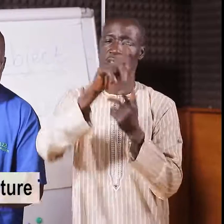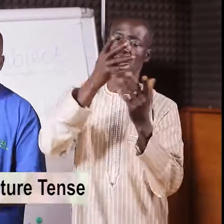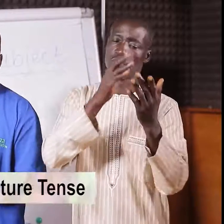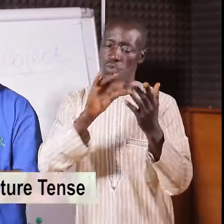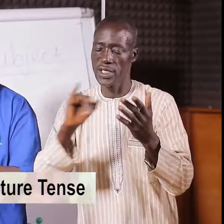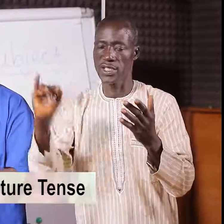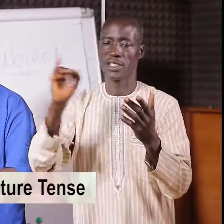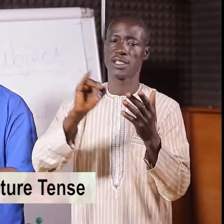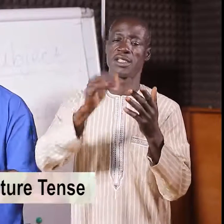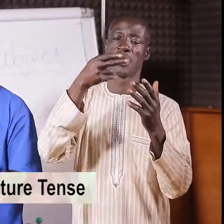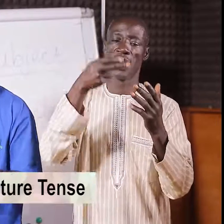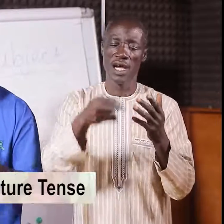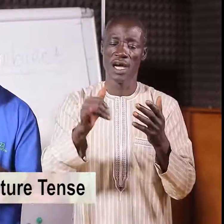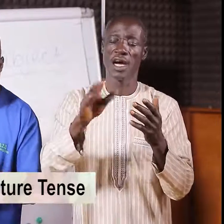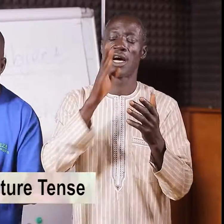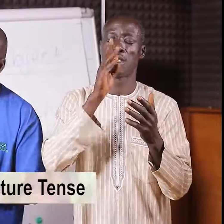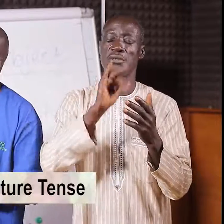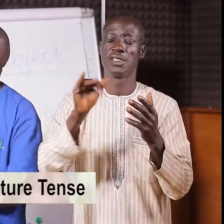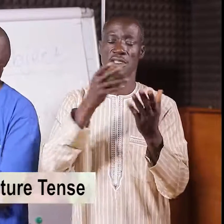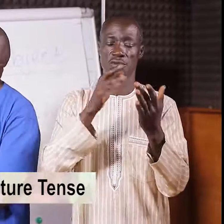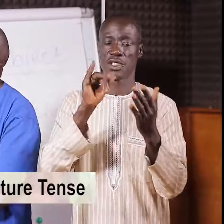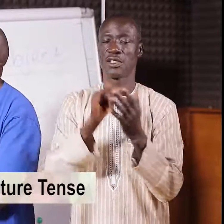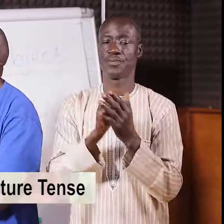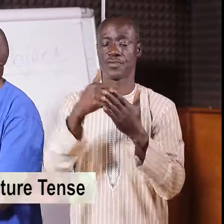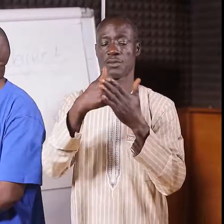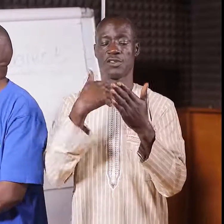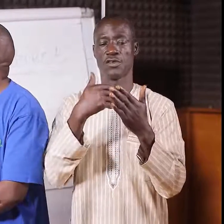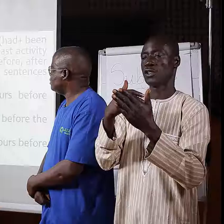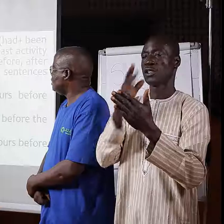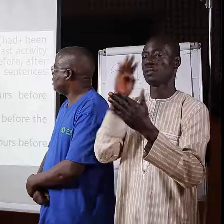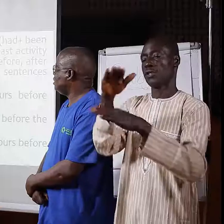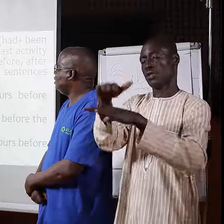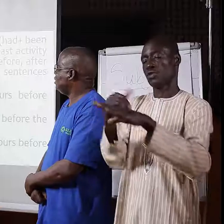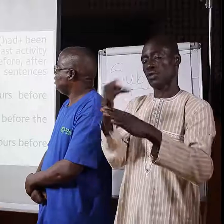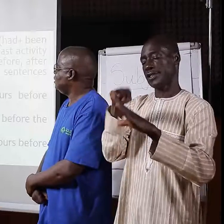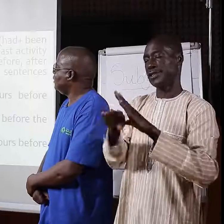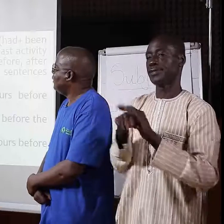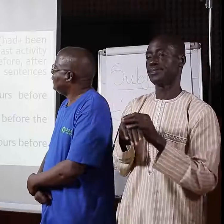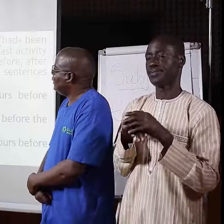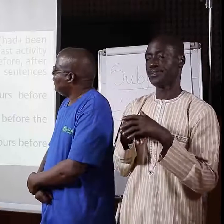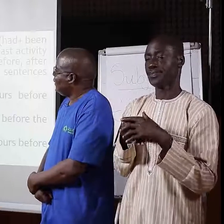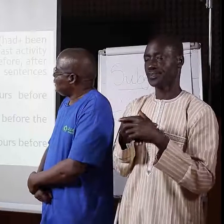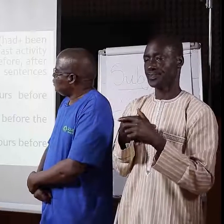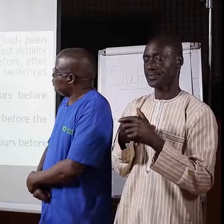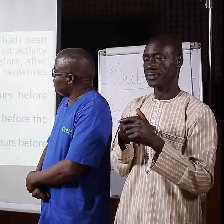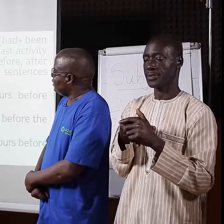waiting, had been waiting before being ushered in.